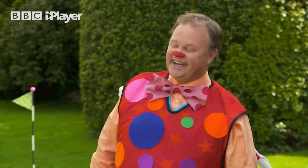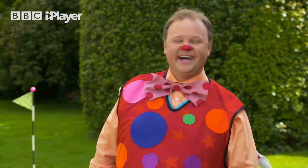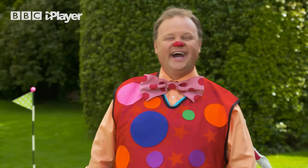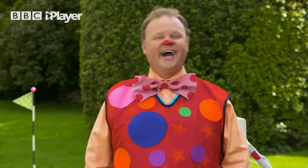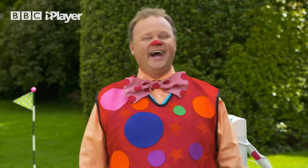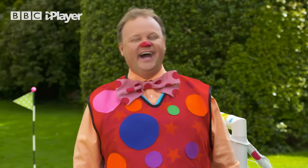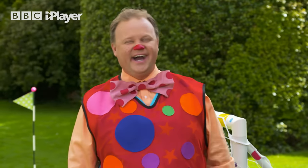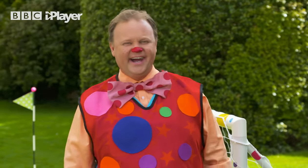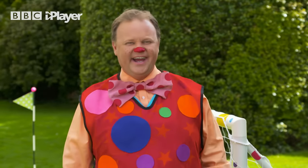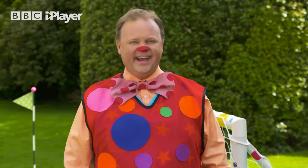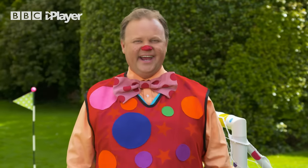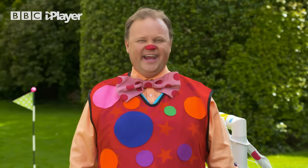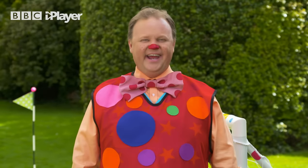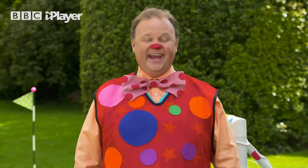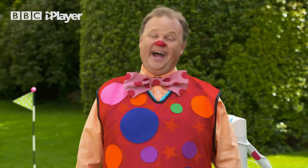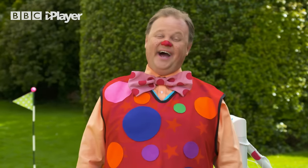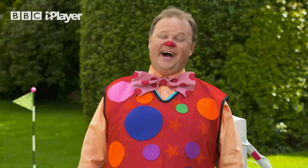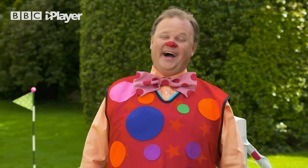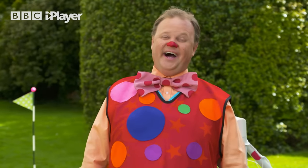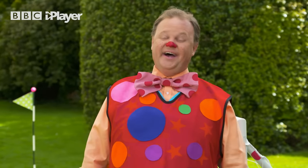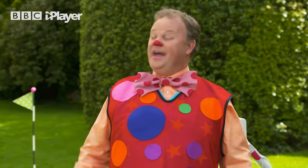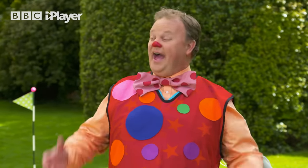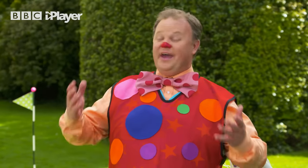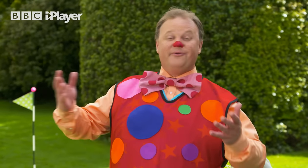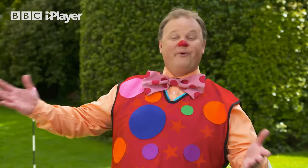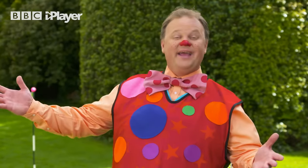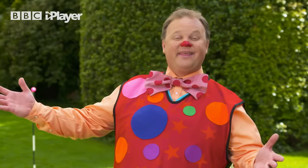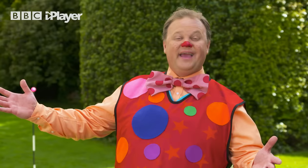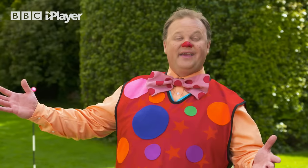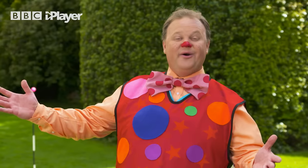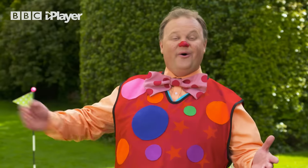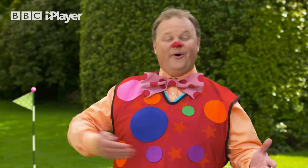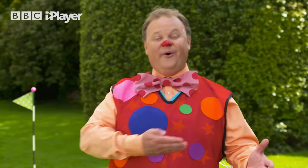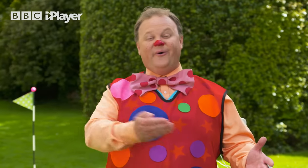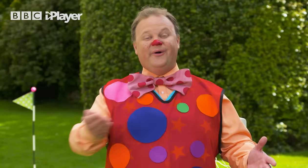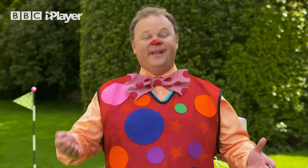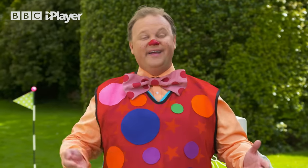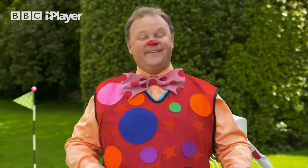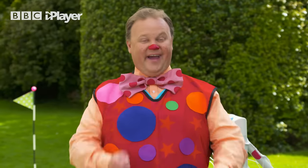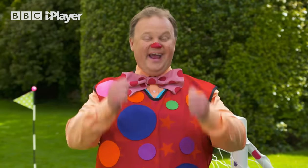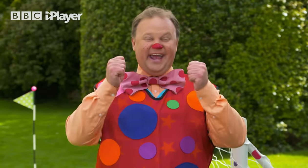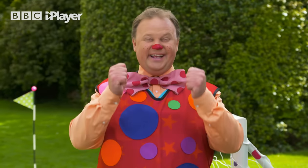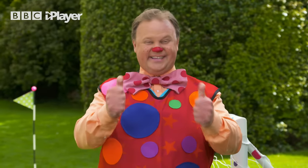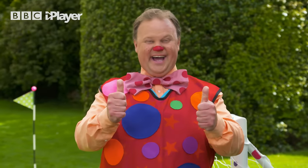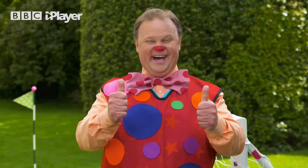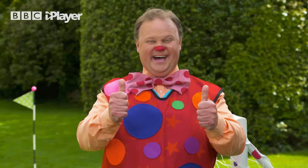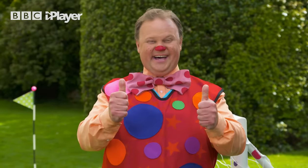We think you're a star. And we think you're all shining